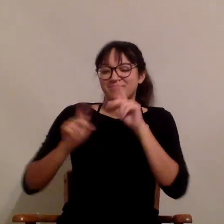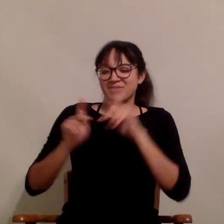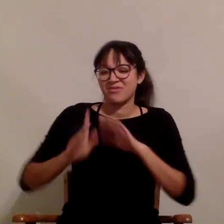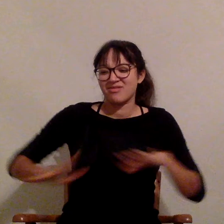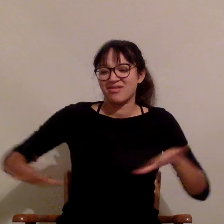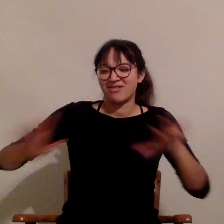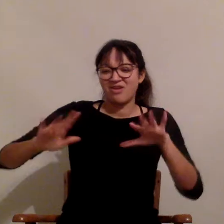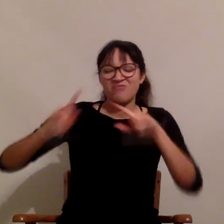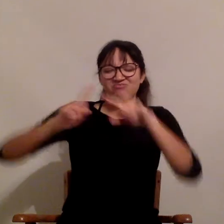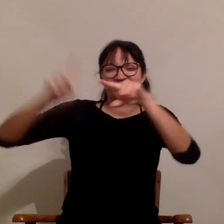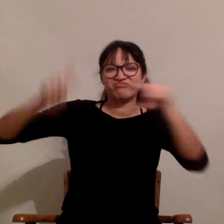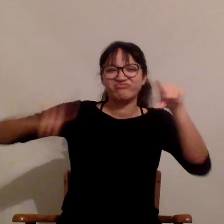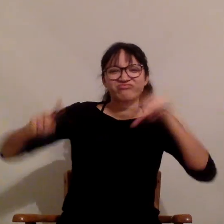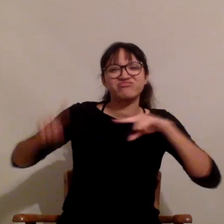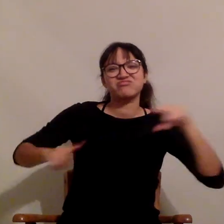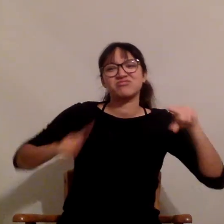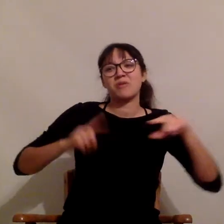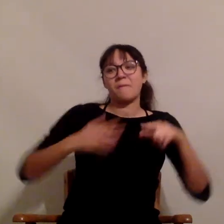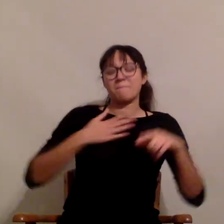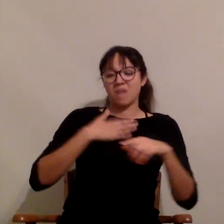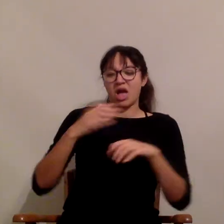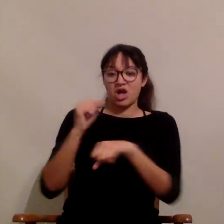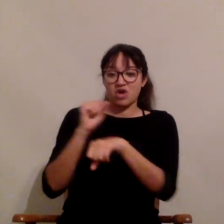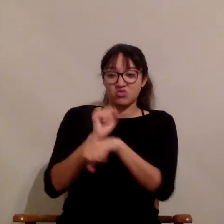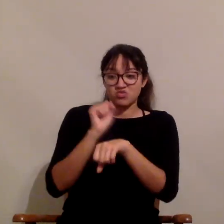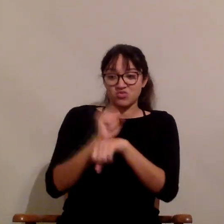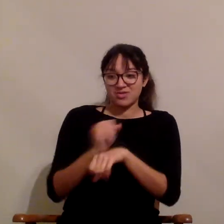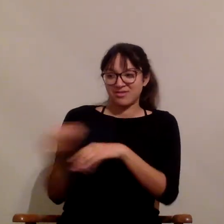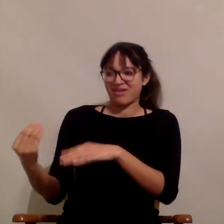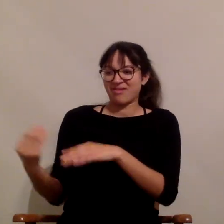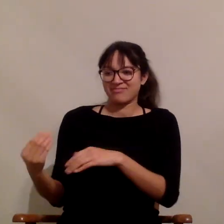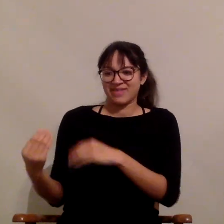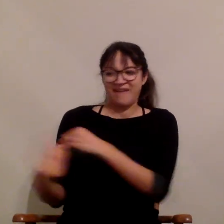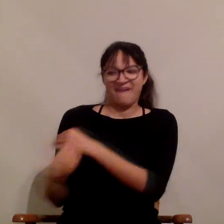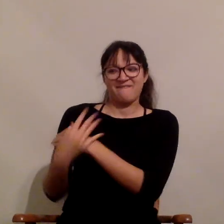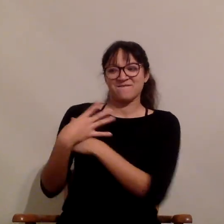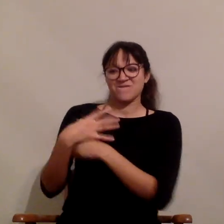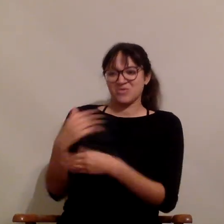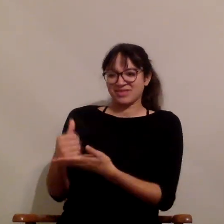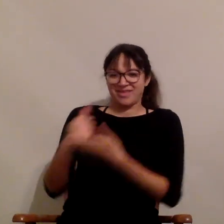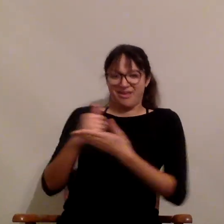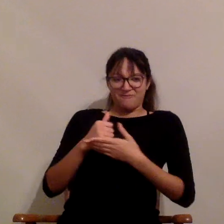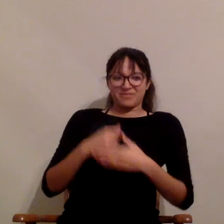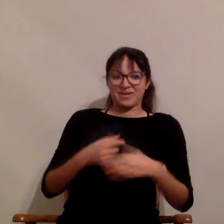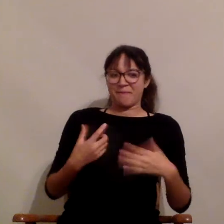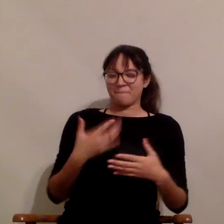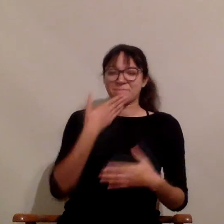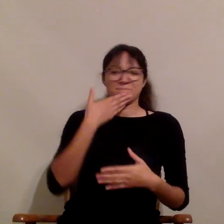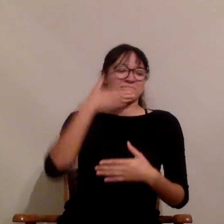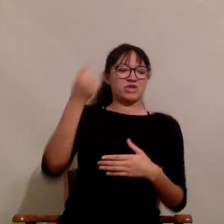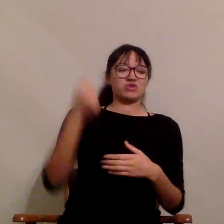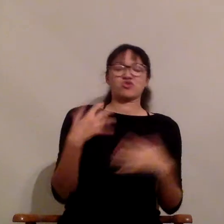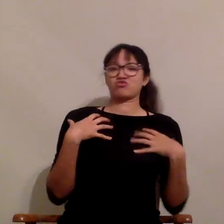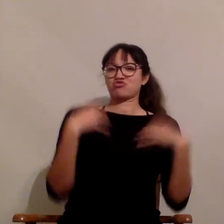my work stronger, better, and just so much more fun. And because of this, I have